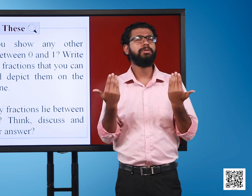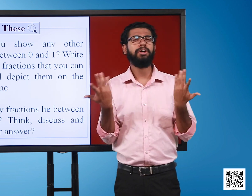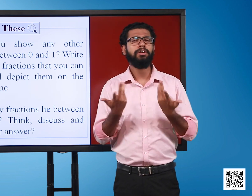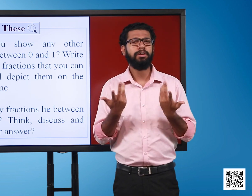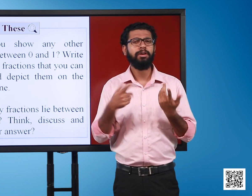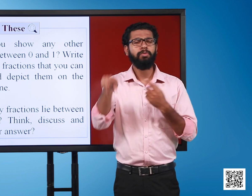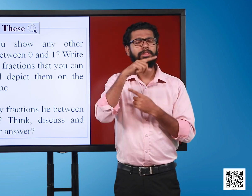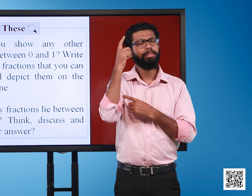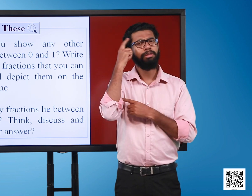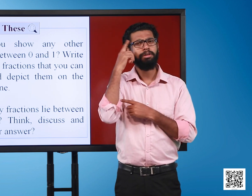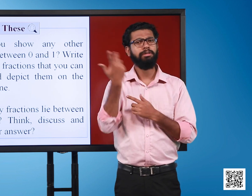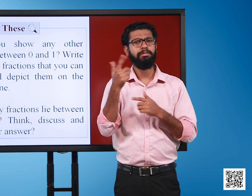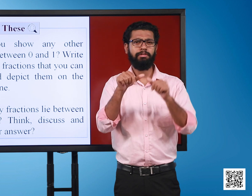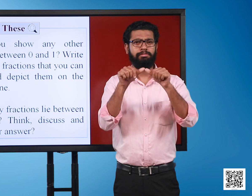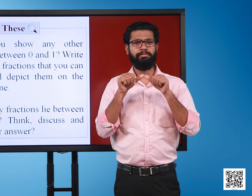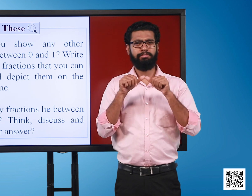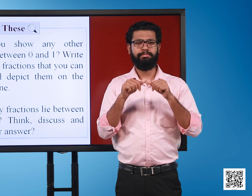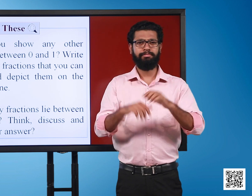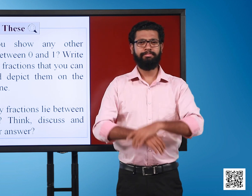Think, discuss, and write your answer.